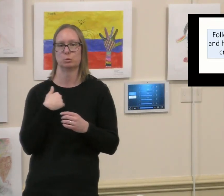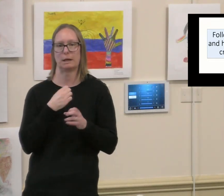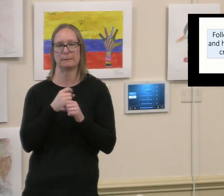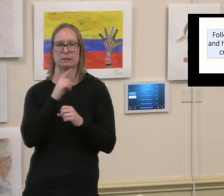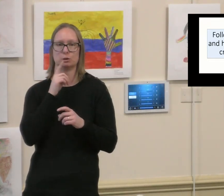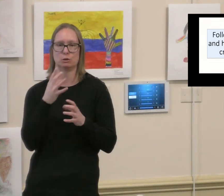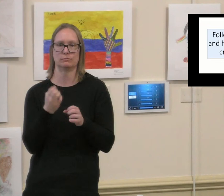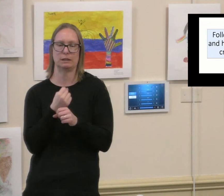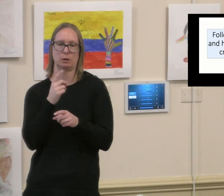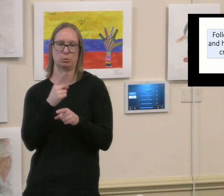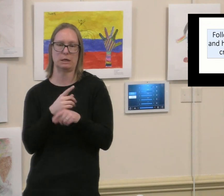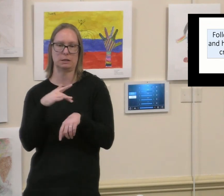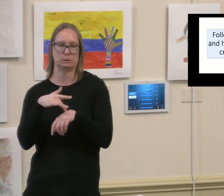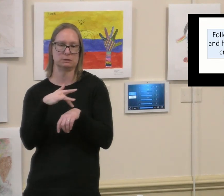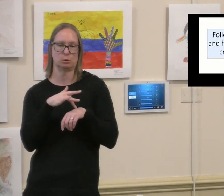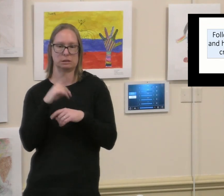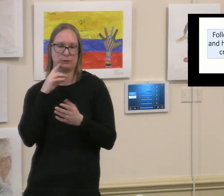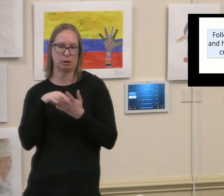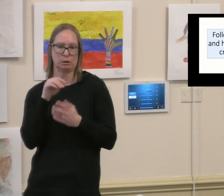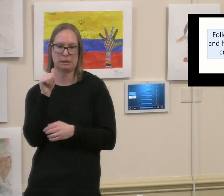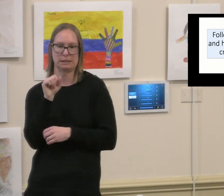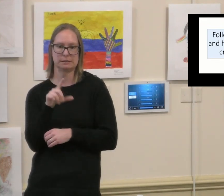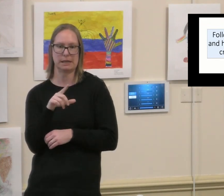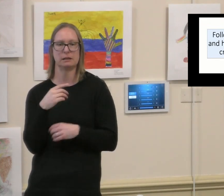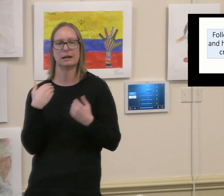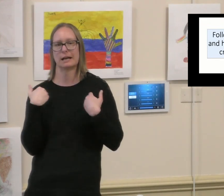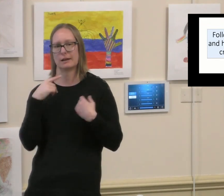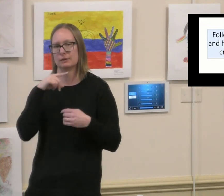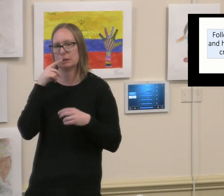many. But I want to make sure that you are getting